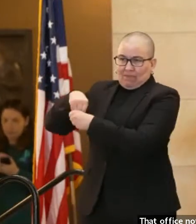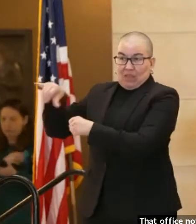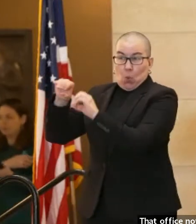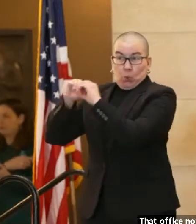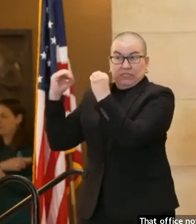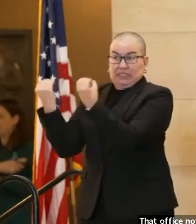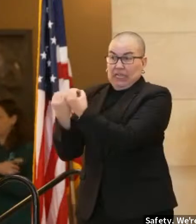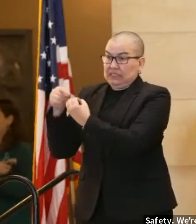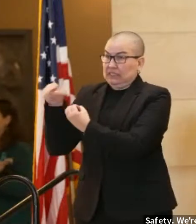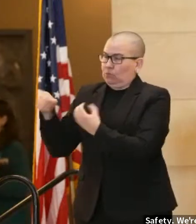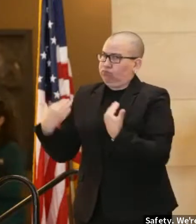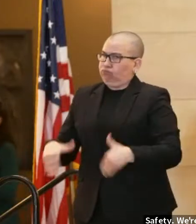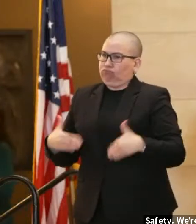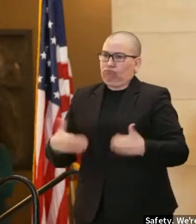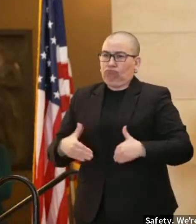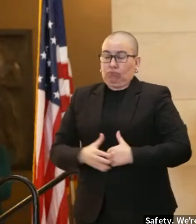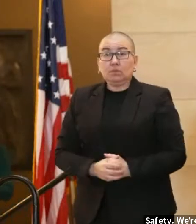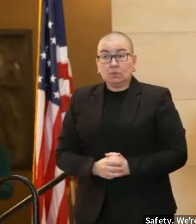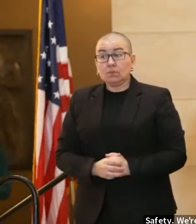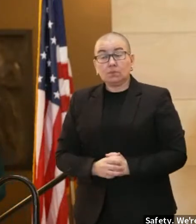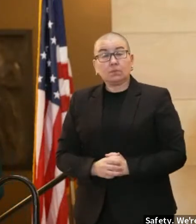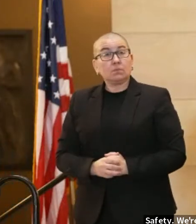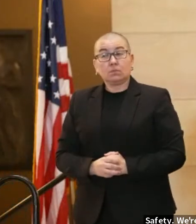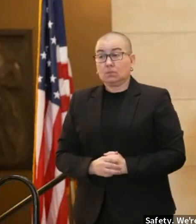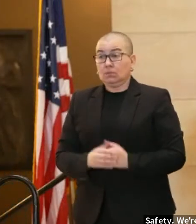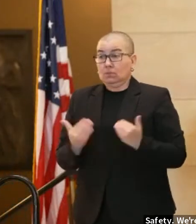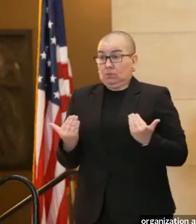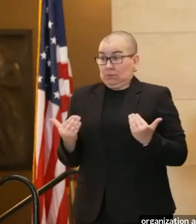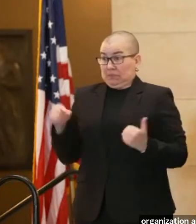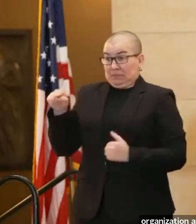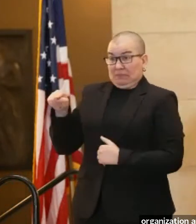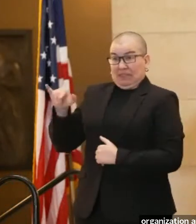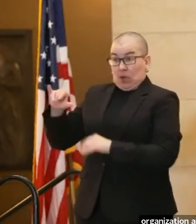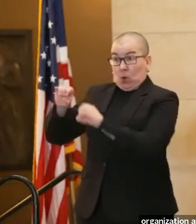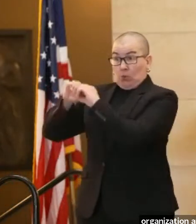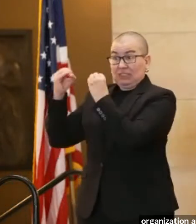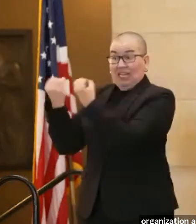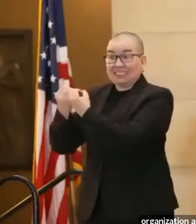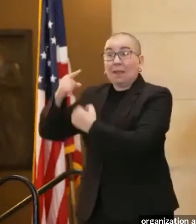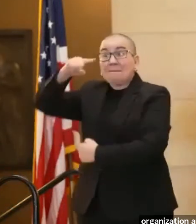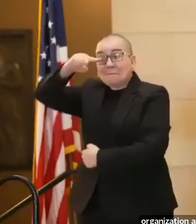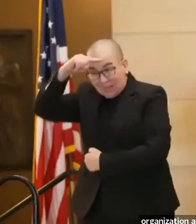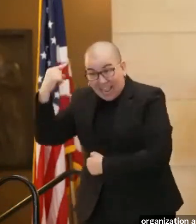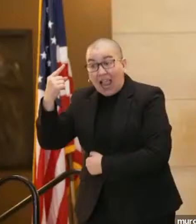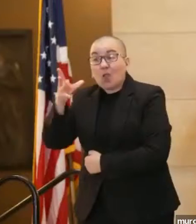we now also have the missing and murdered Black women and girls. Kalina Burke, yep.